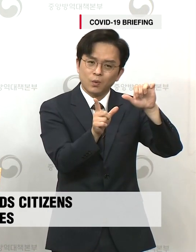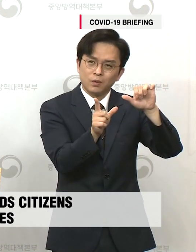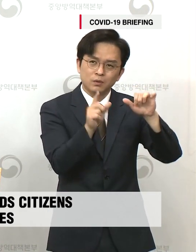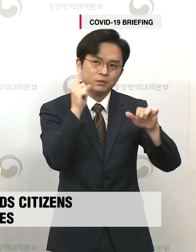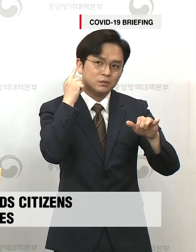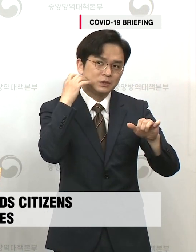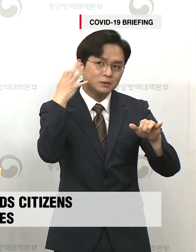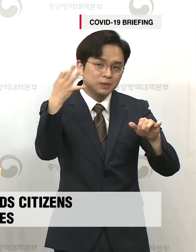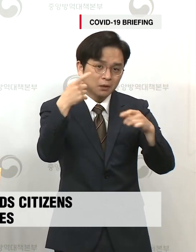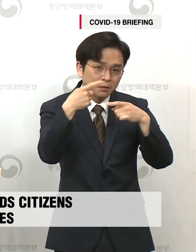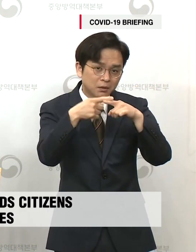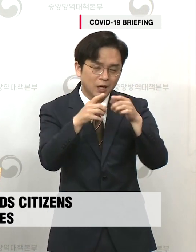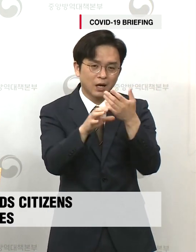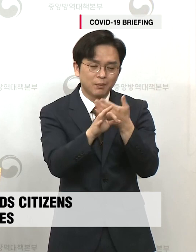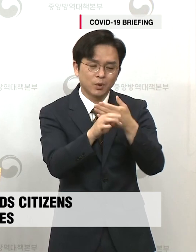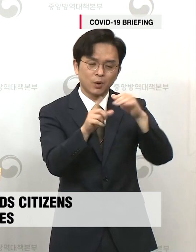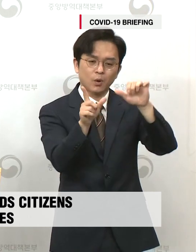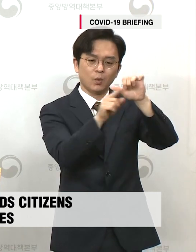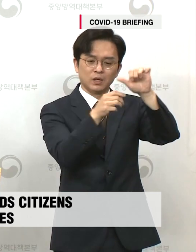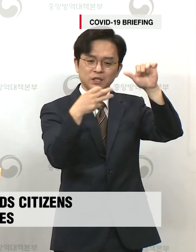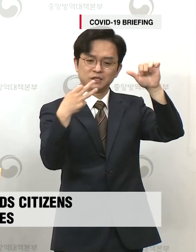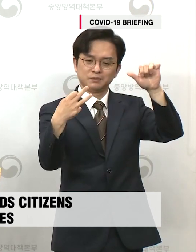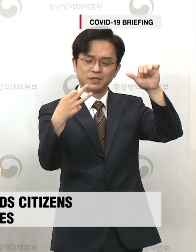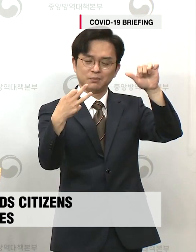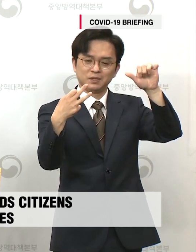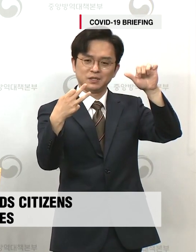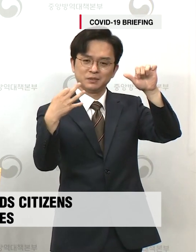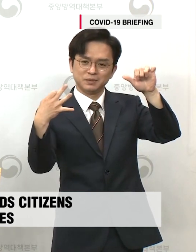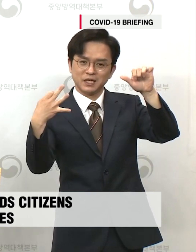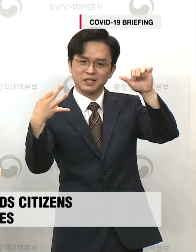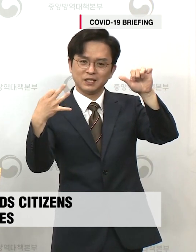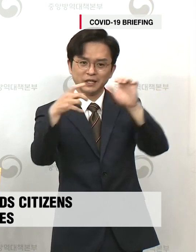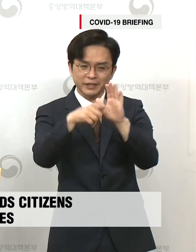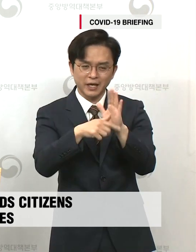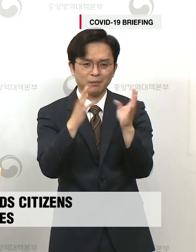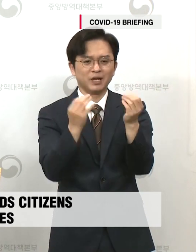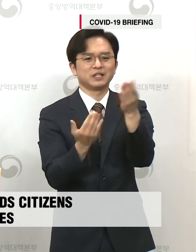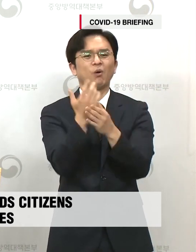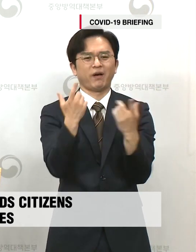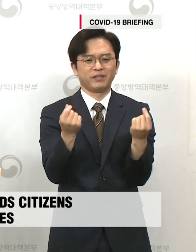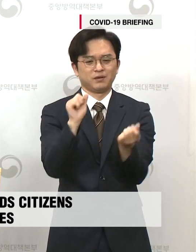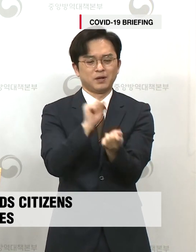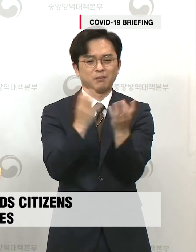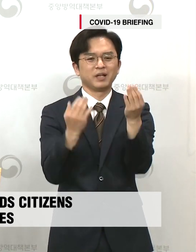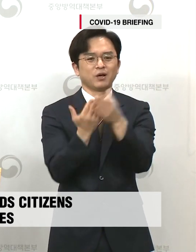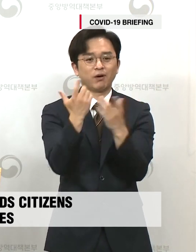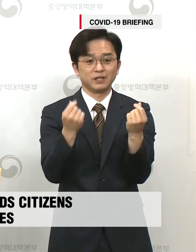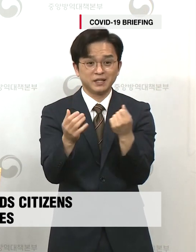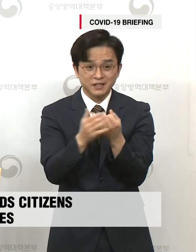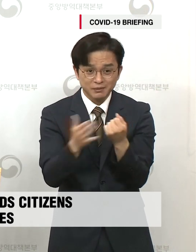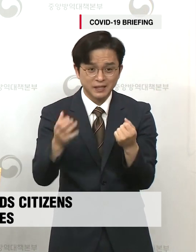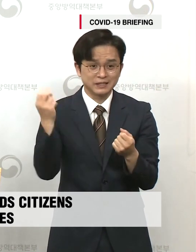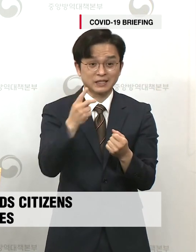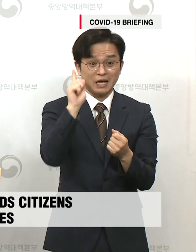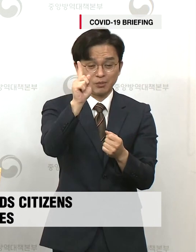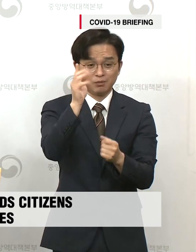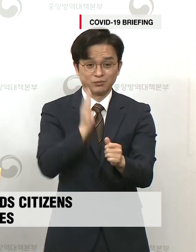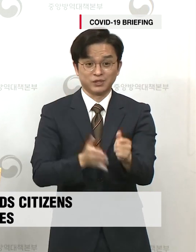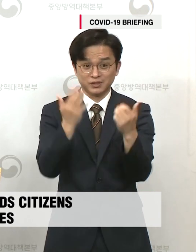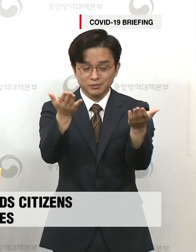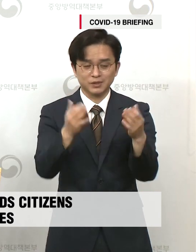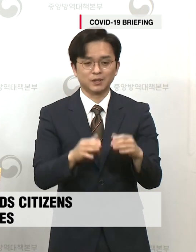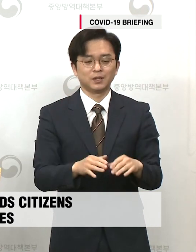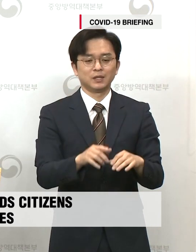during this period of time, and we believe that considering the incubation period, this week is a peak time for